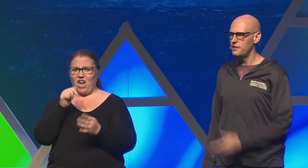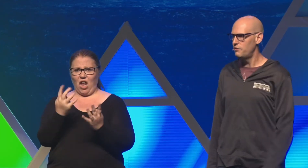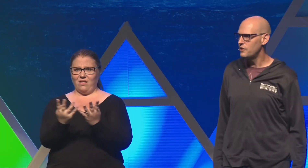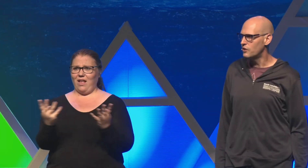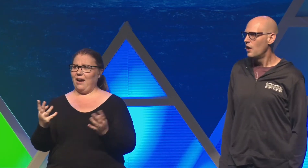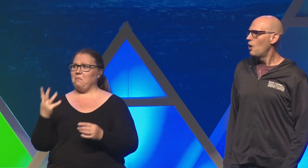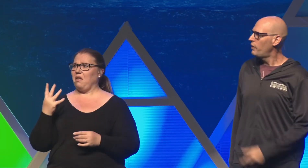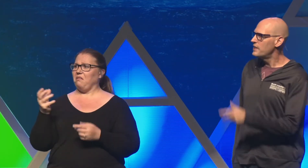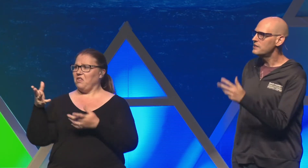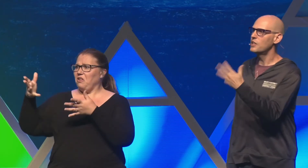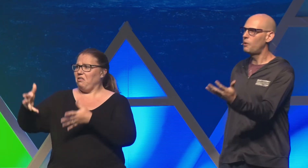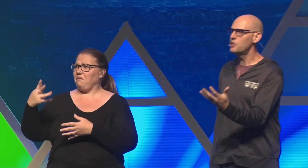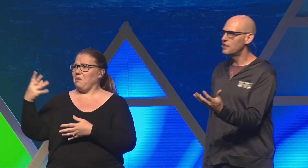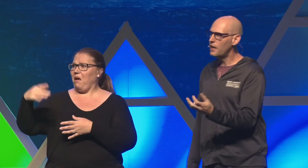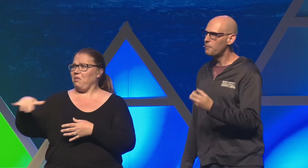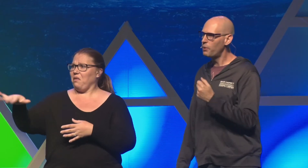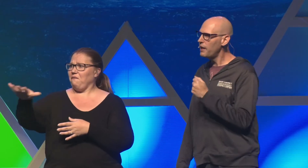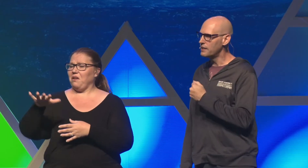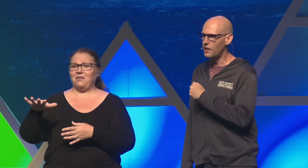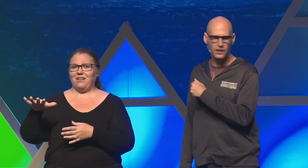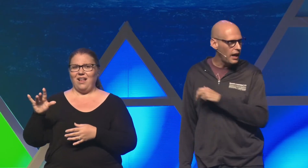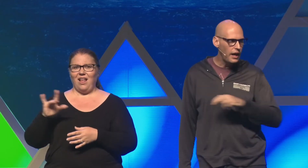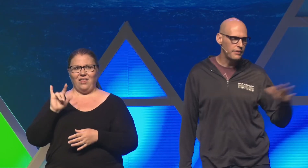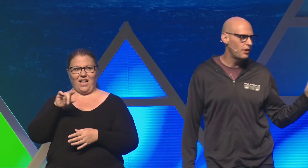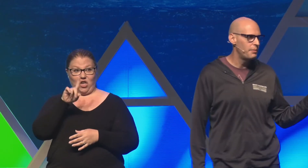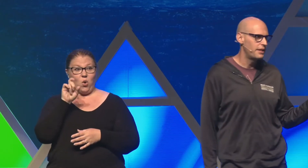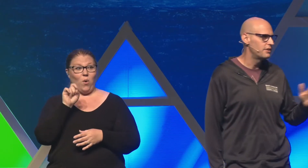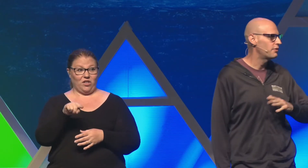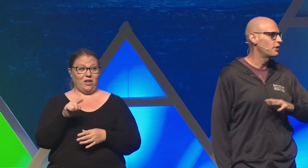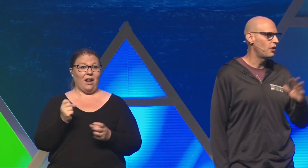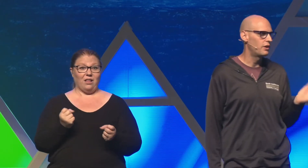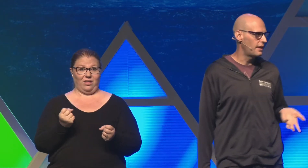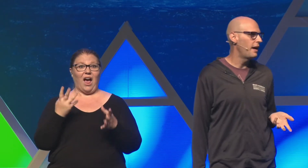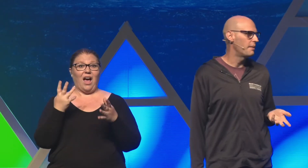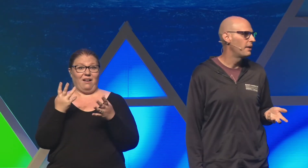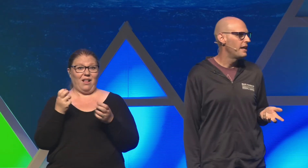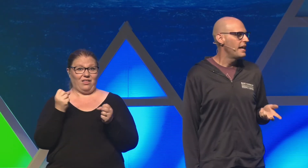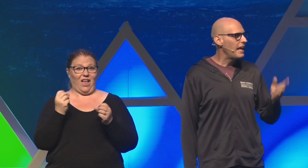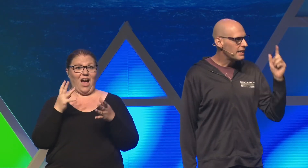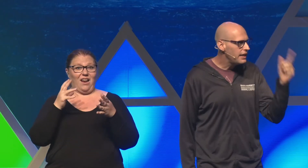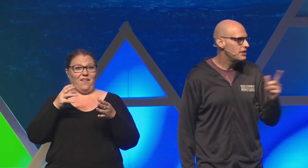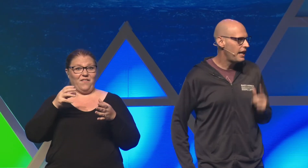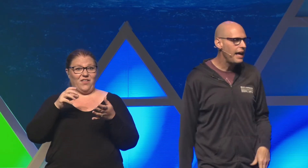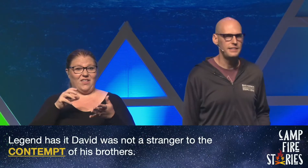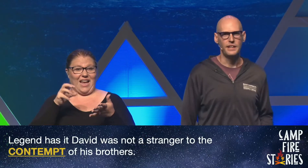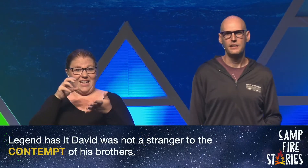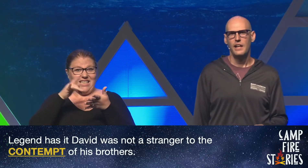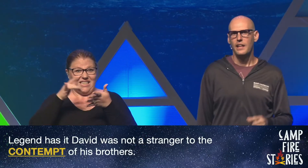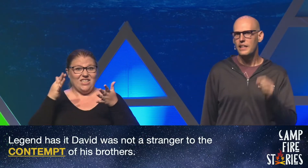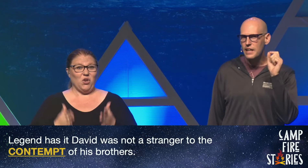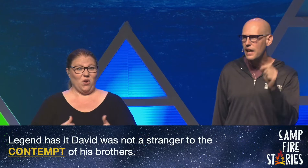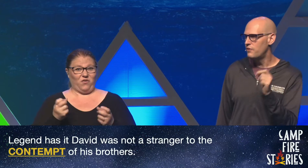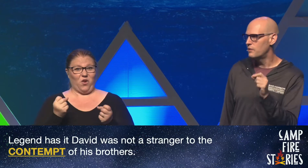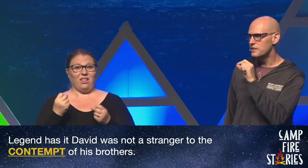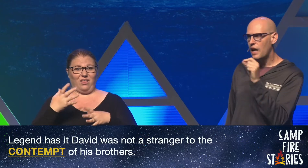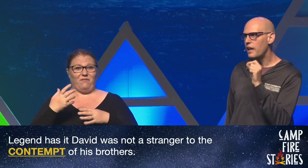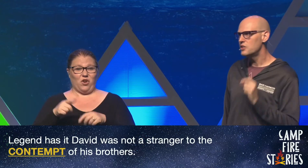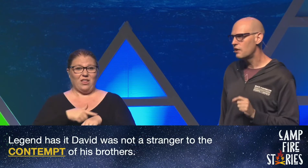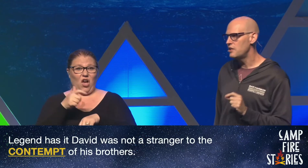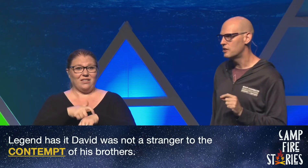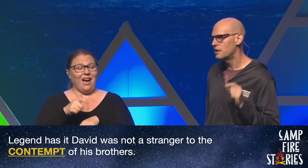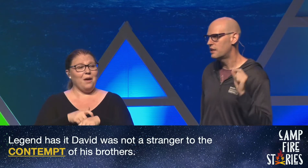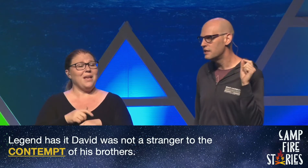out in the field. Well, this is a question that had plagued a lot of commentators for a long time. And legend has it that David was